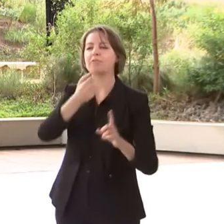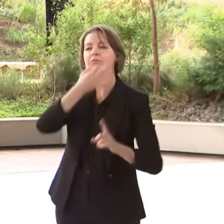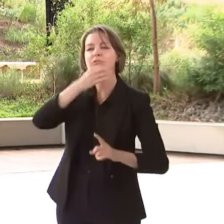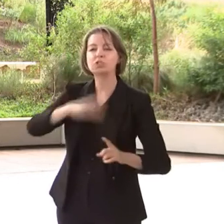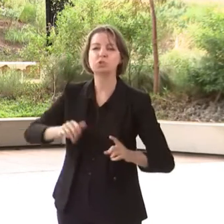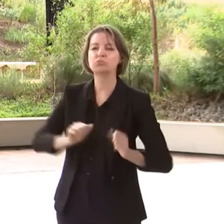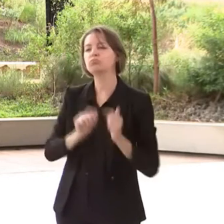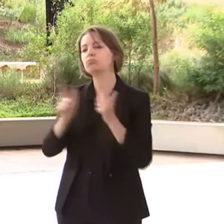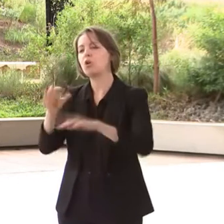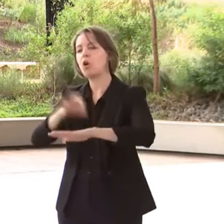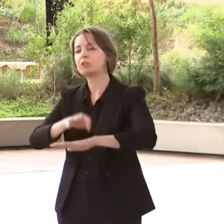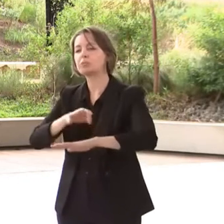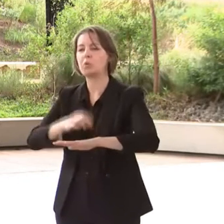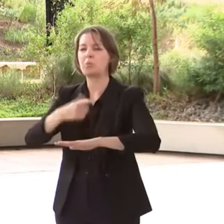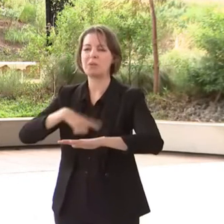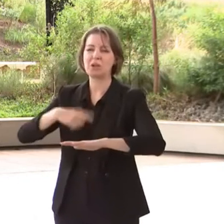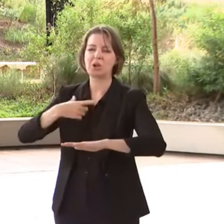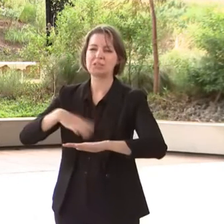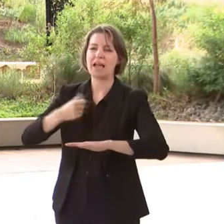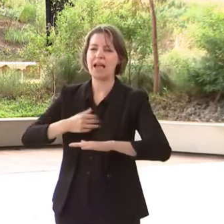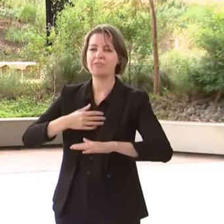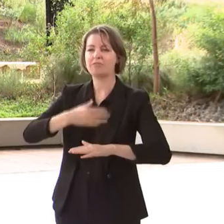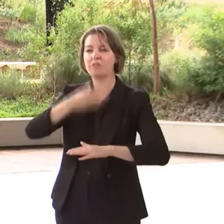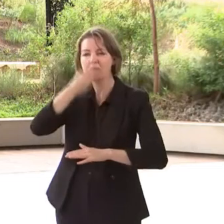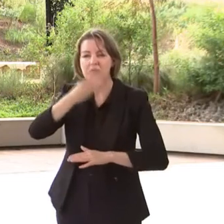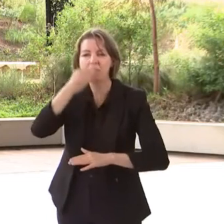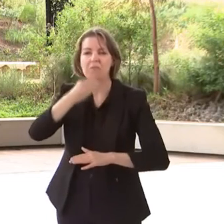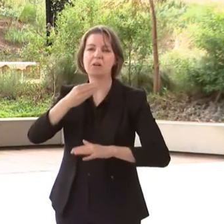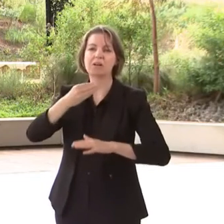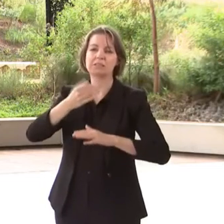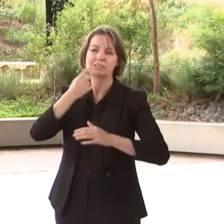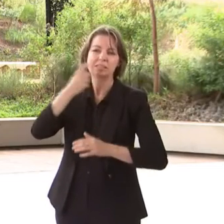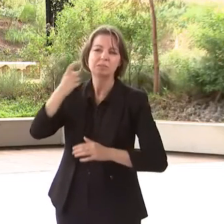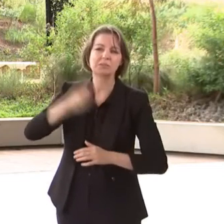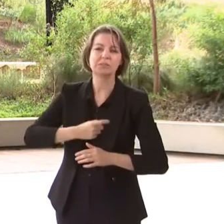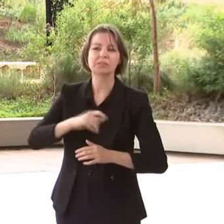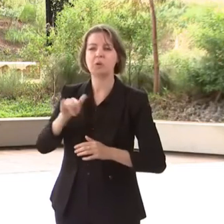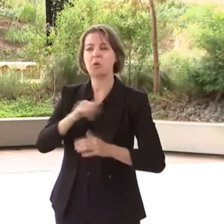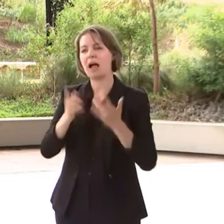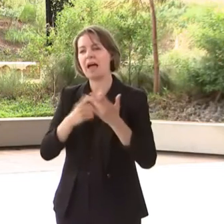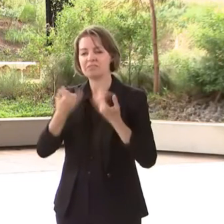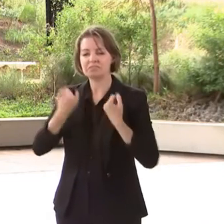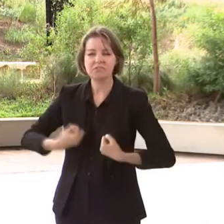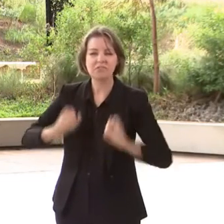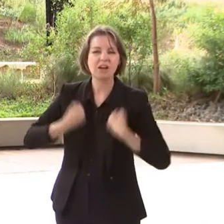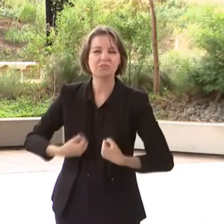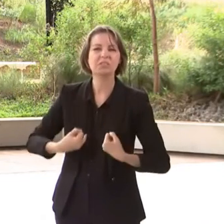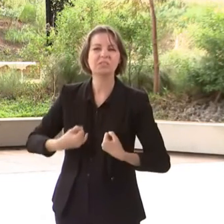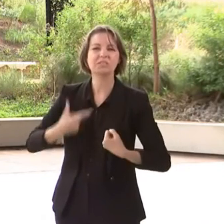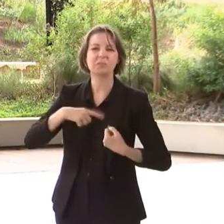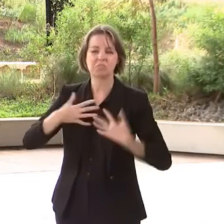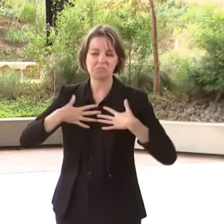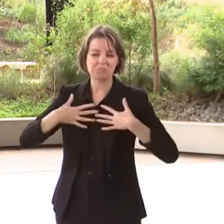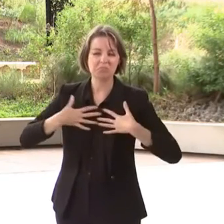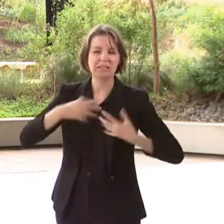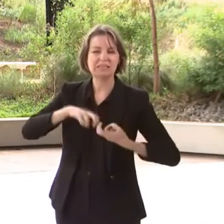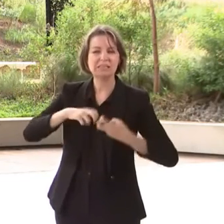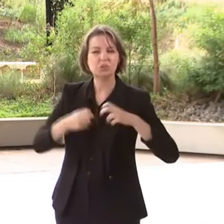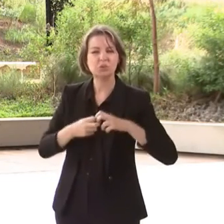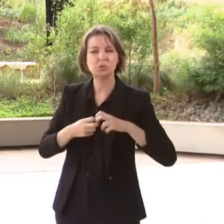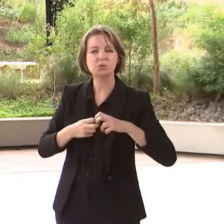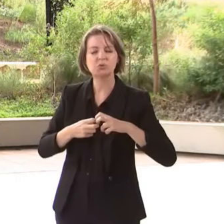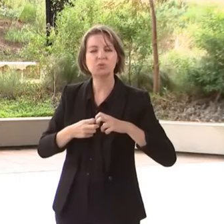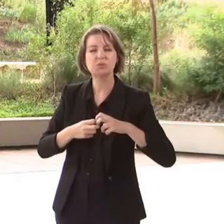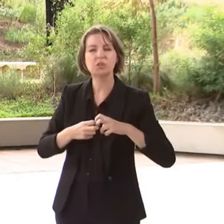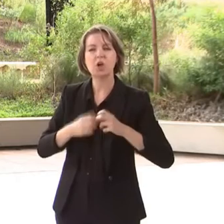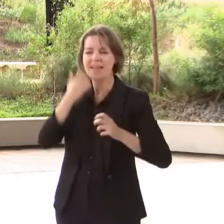is respiratory syncytial virus, or influenza, and we know that can lead to hospitalisation. So there's always been a